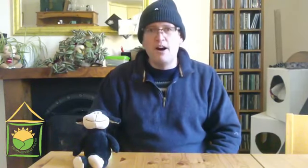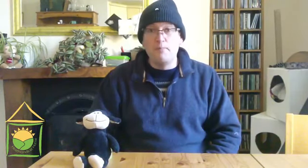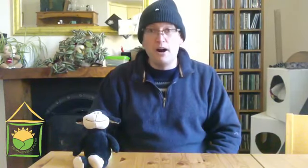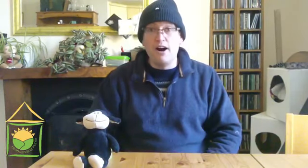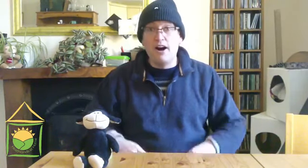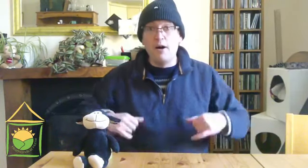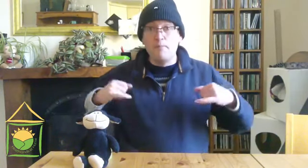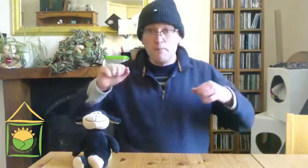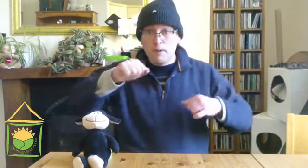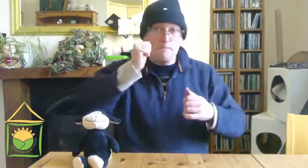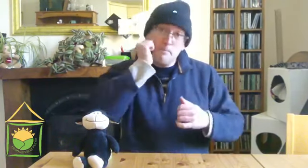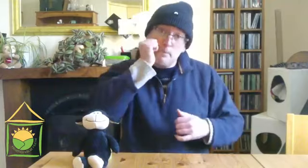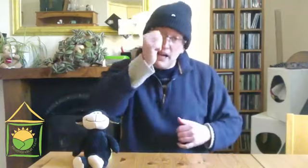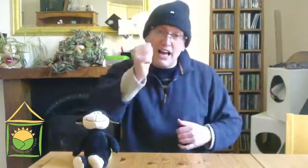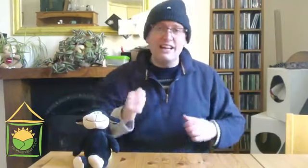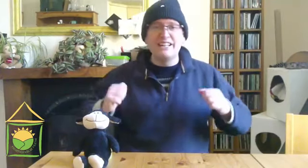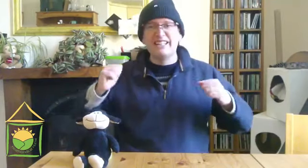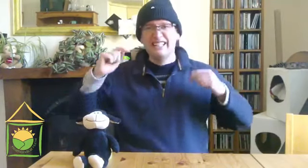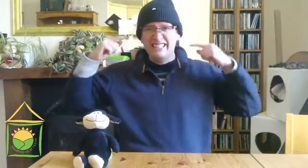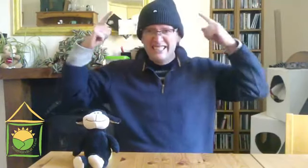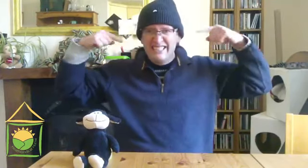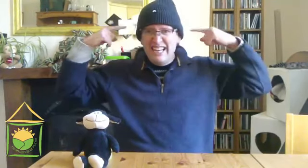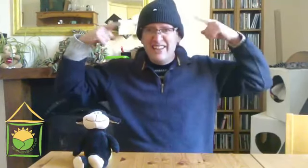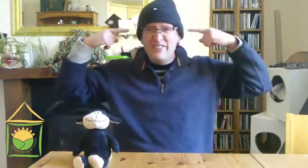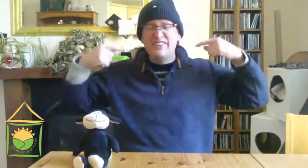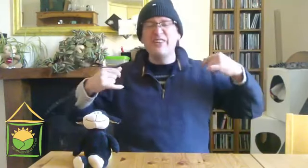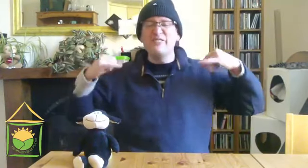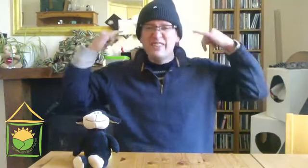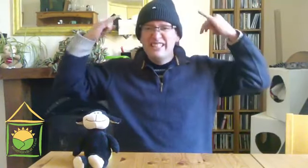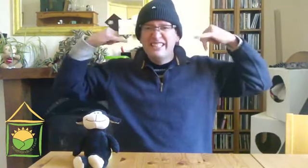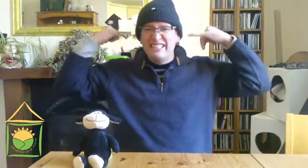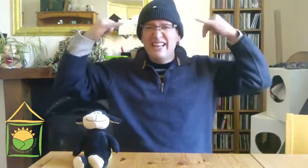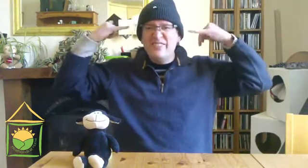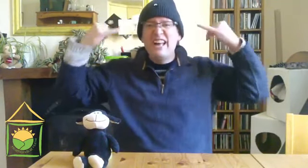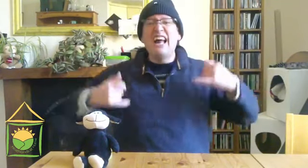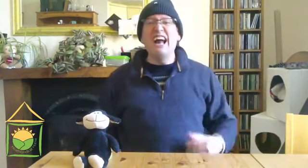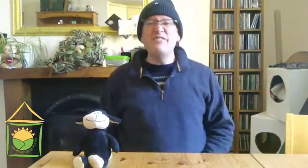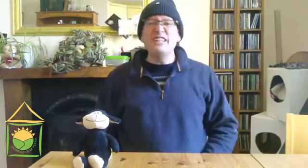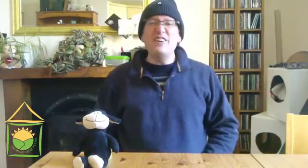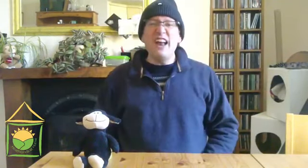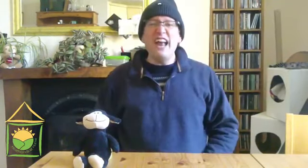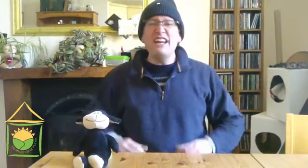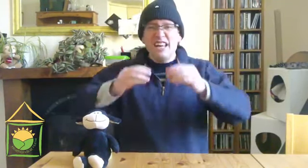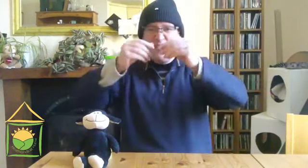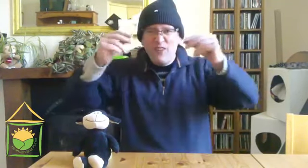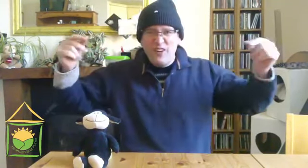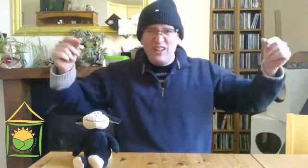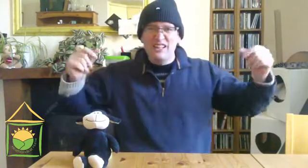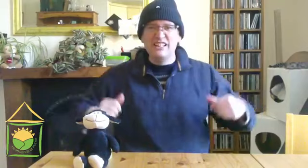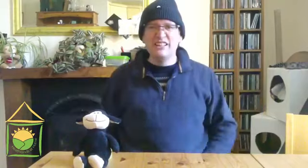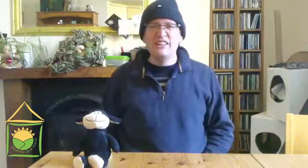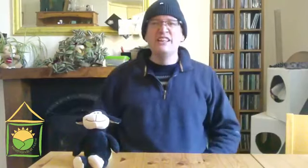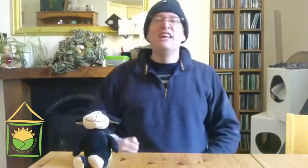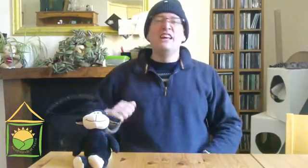ba black sheep. Oh, sheep, have you any wool?